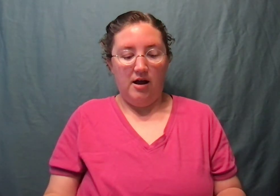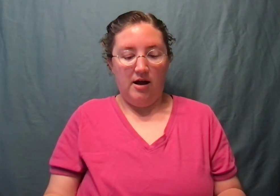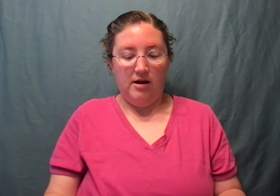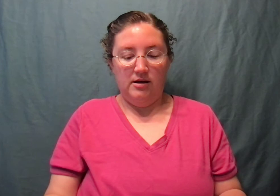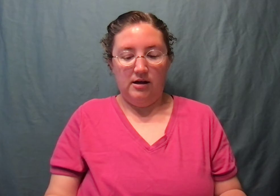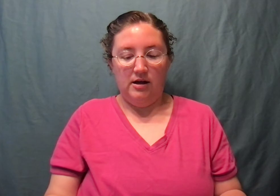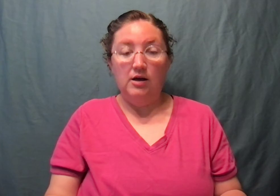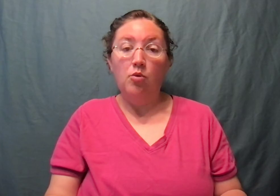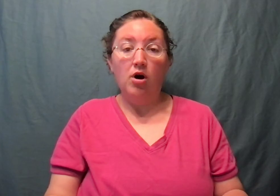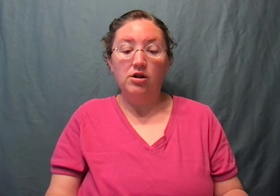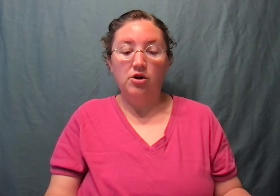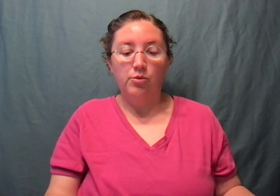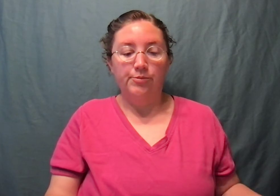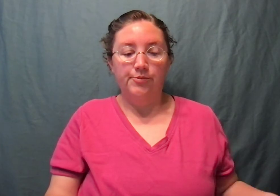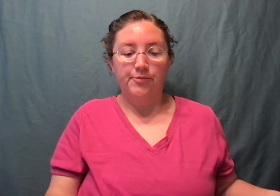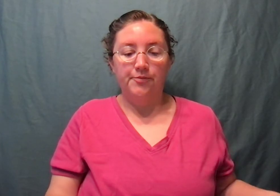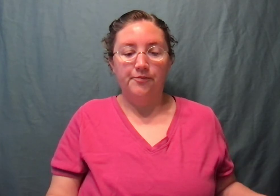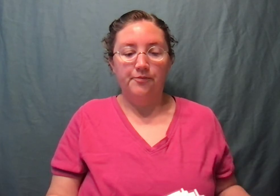And he walks home.